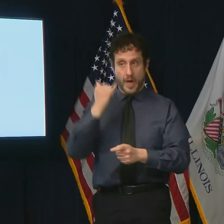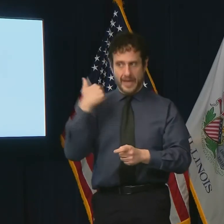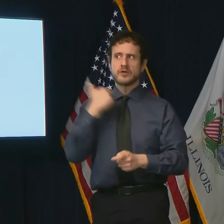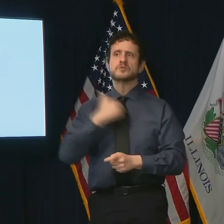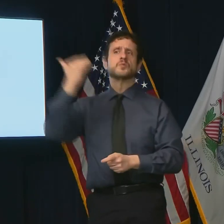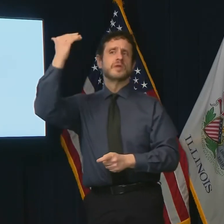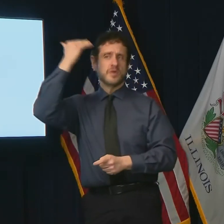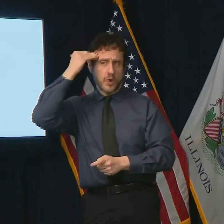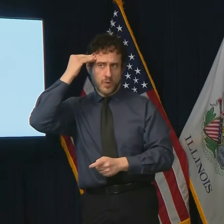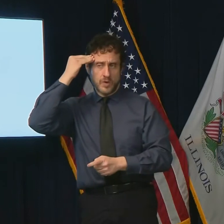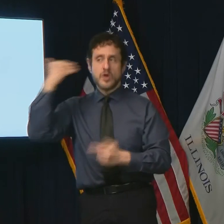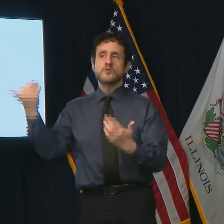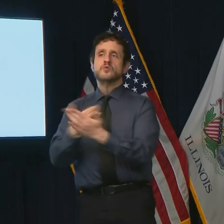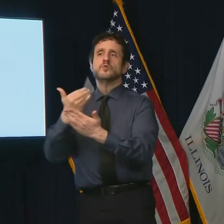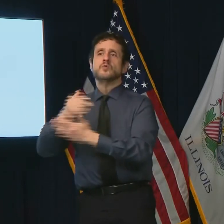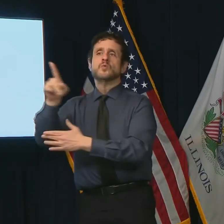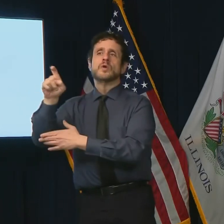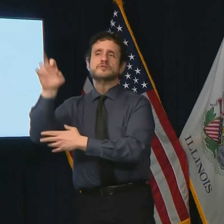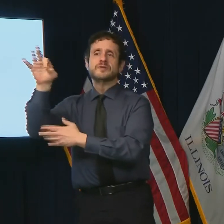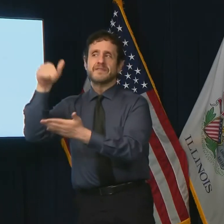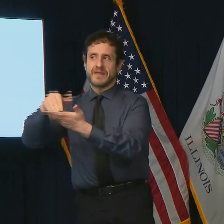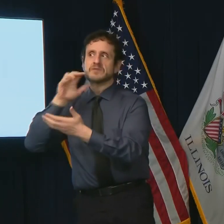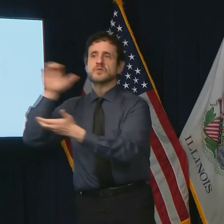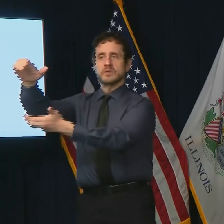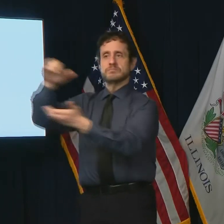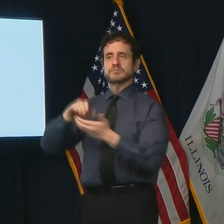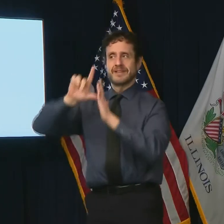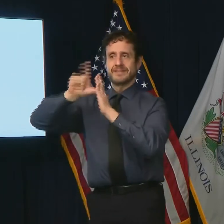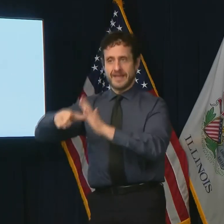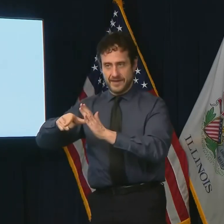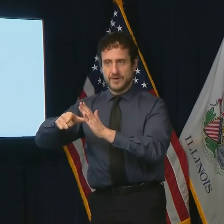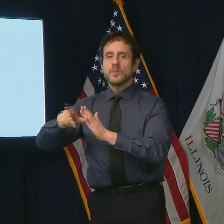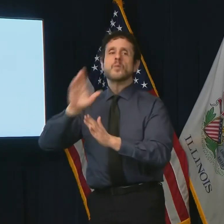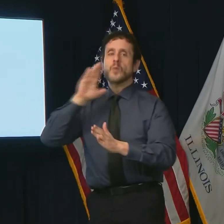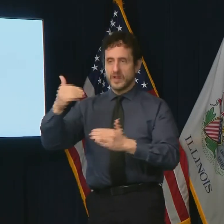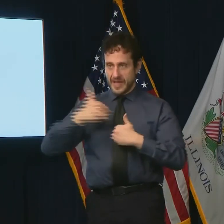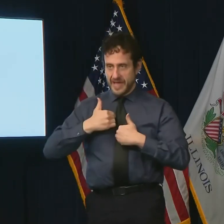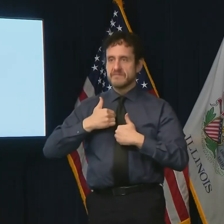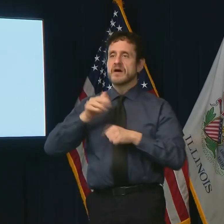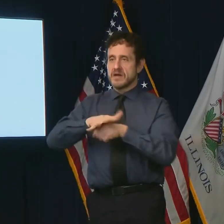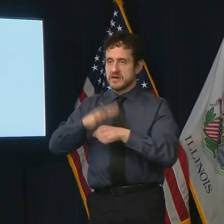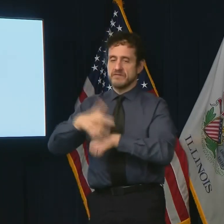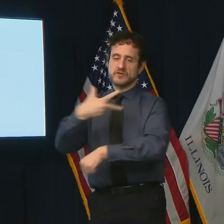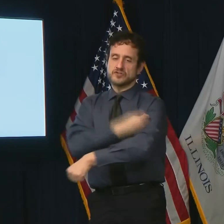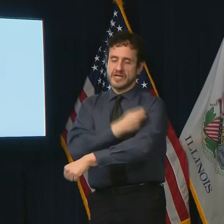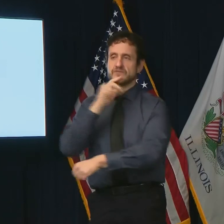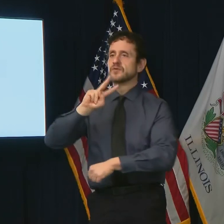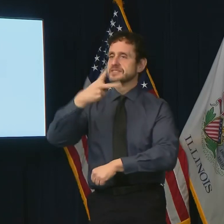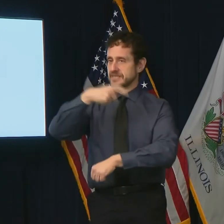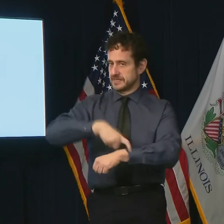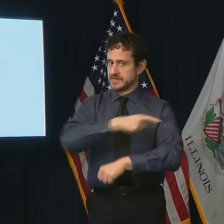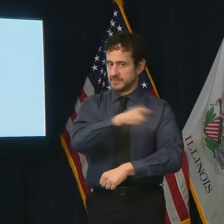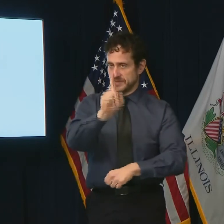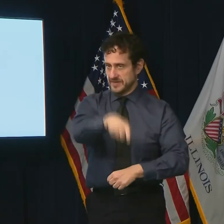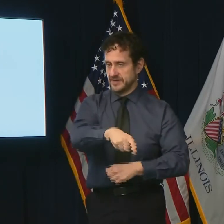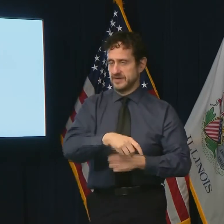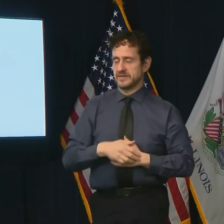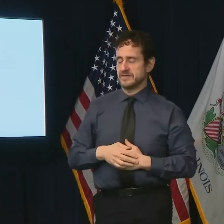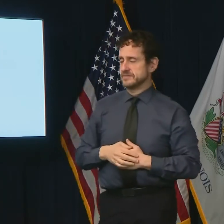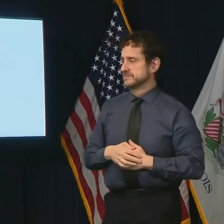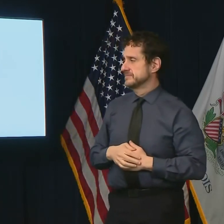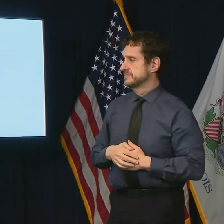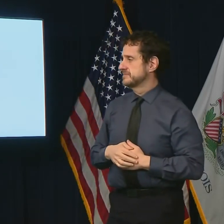vaccines into people's arms with the firm knowledge that there are 109,000 at least that will follow that for the people who took that